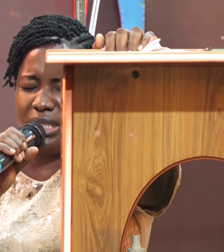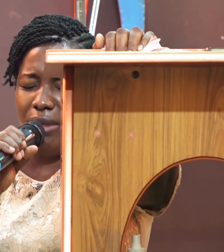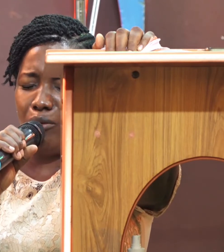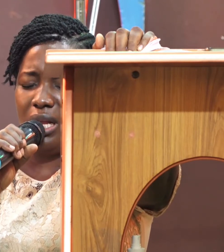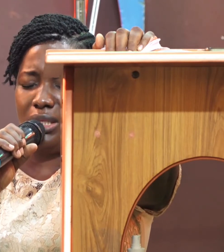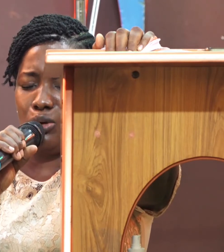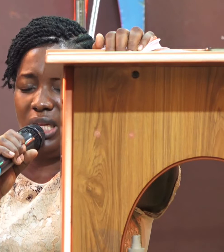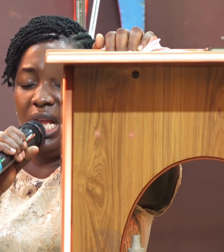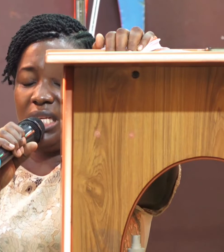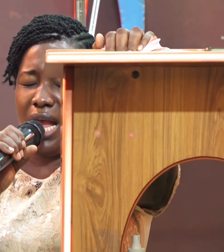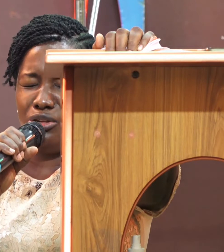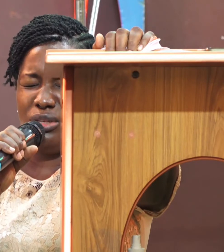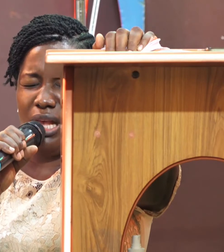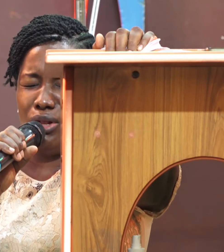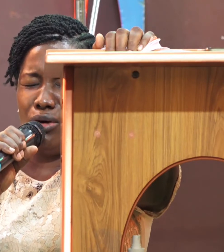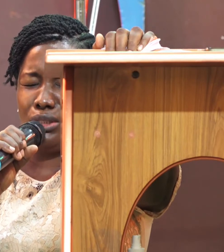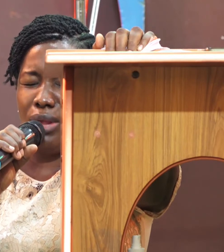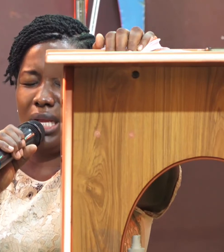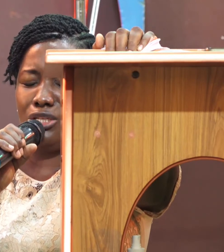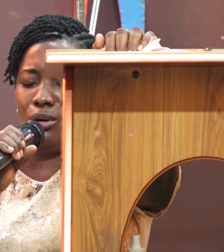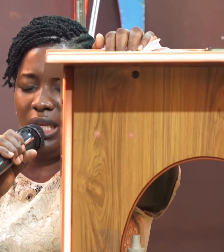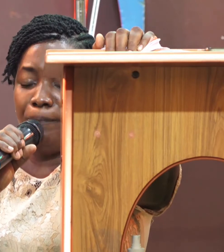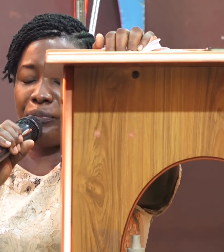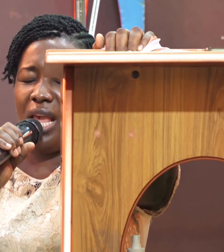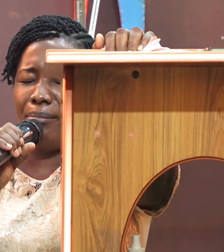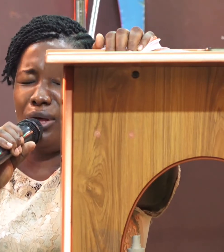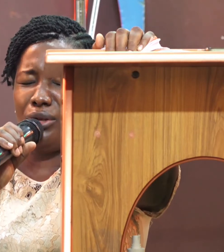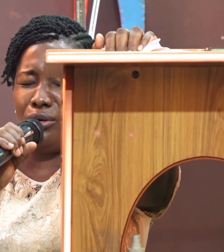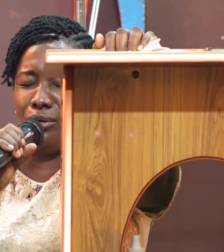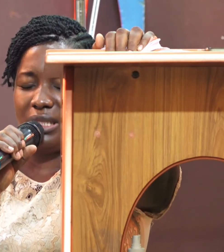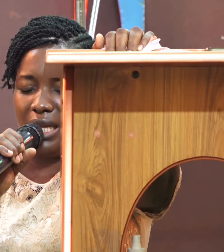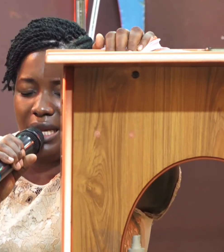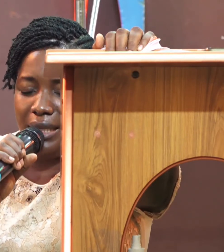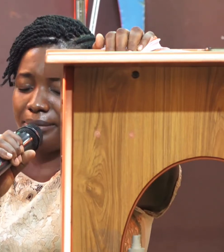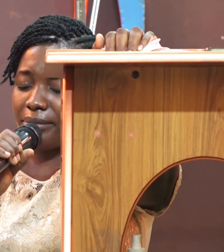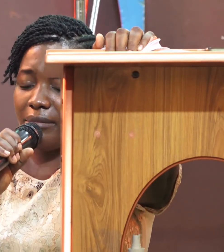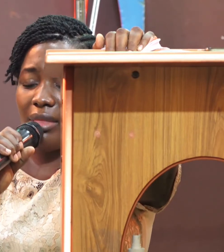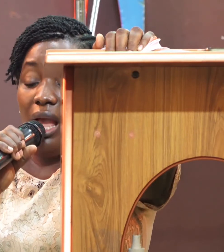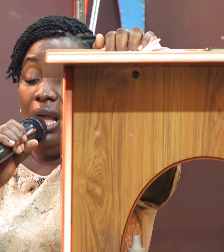nyanjuruza omutima gwange gy'oli nyanjuruza ebirowoozo byange gy'oli nyambo nongose